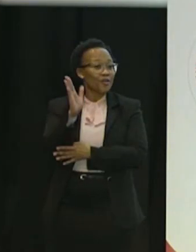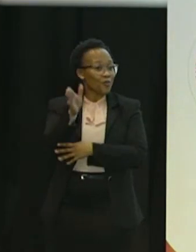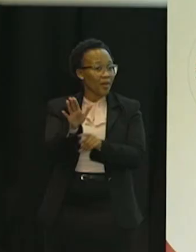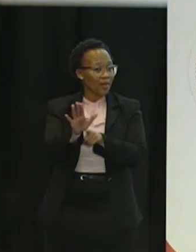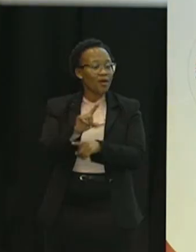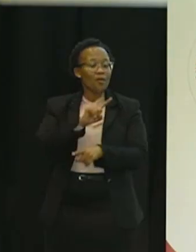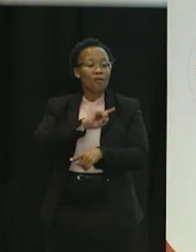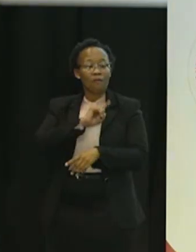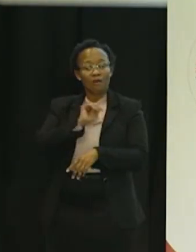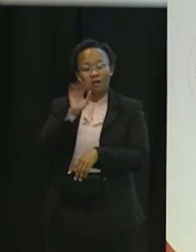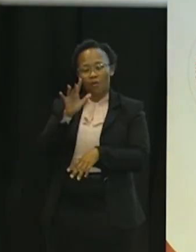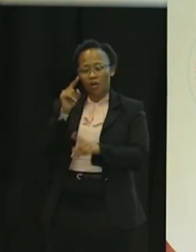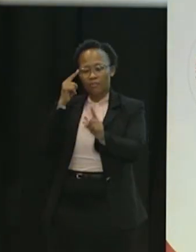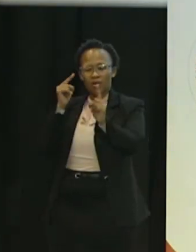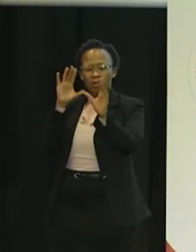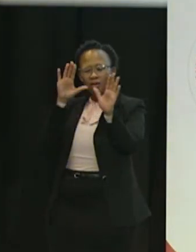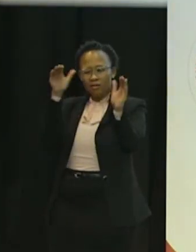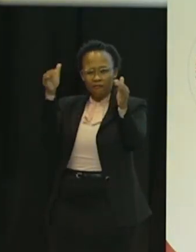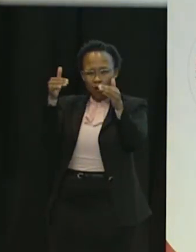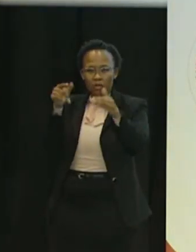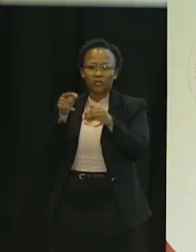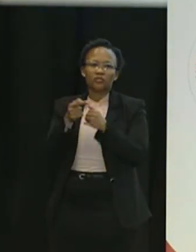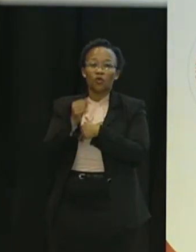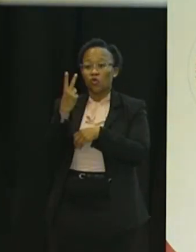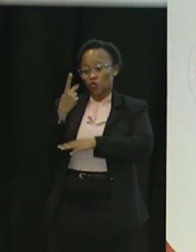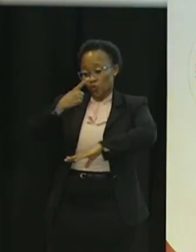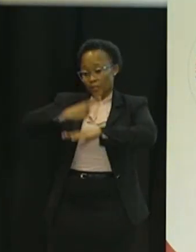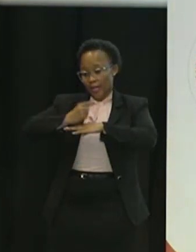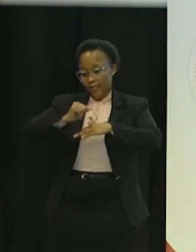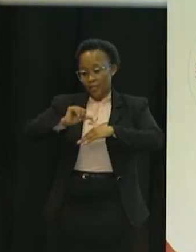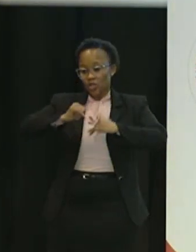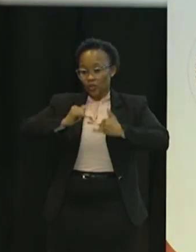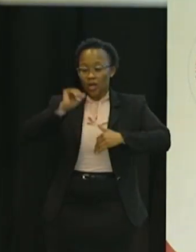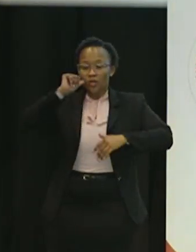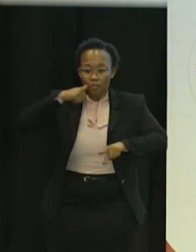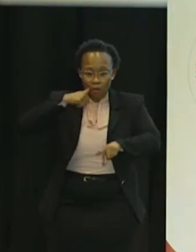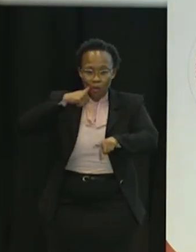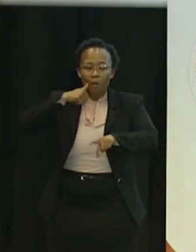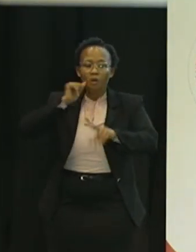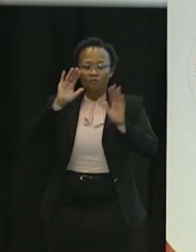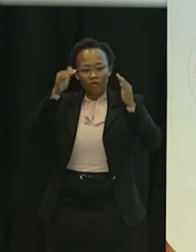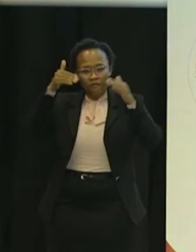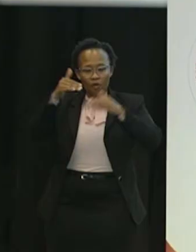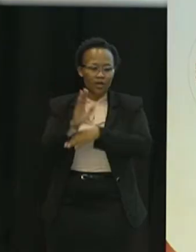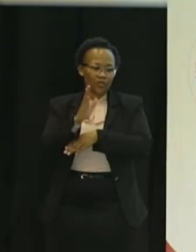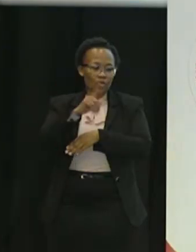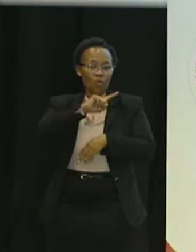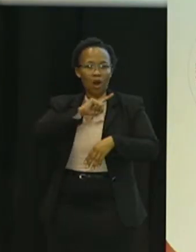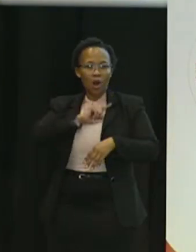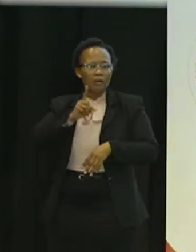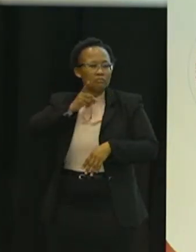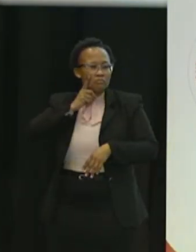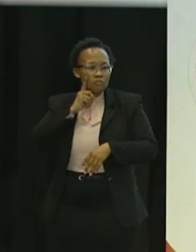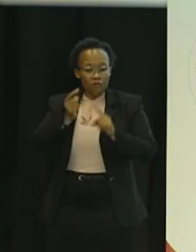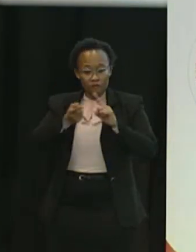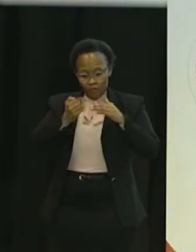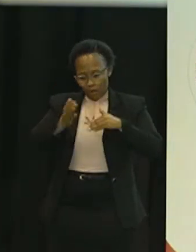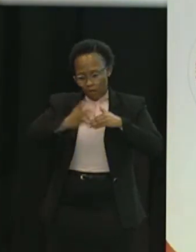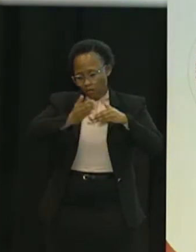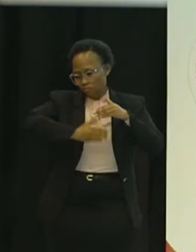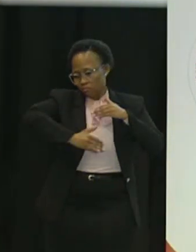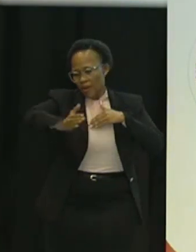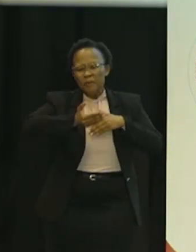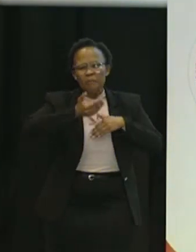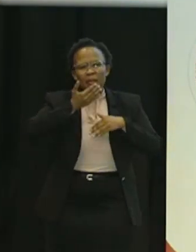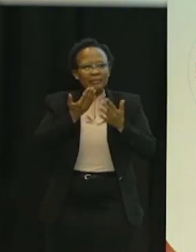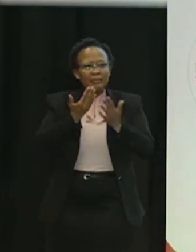focus for this forum. And in the next 2 days, I hope we can discuss further and see how best we can move forward. Number one